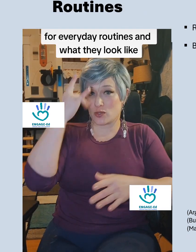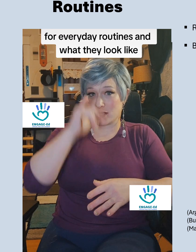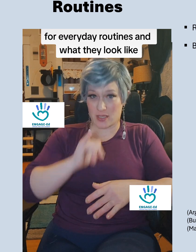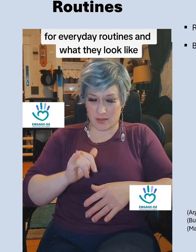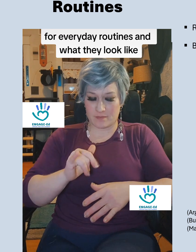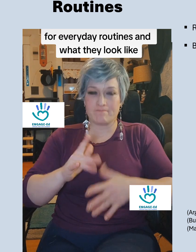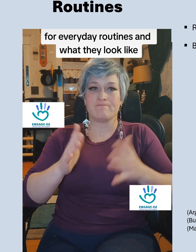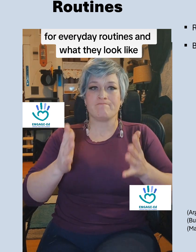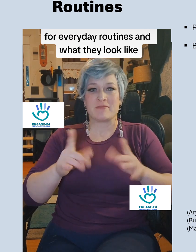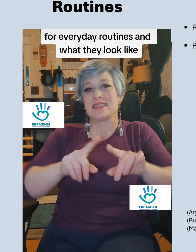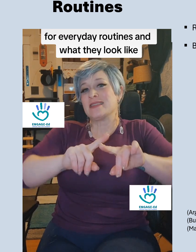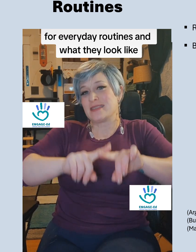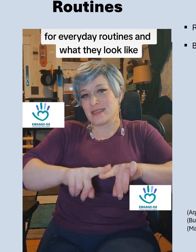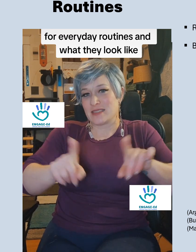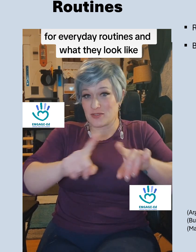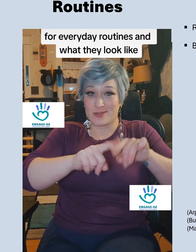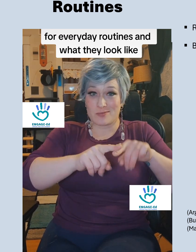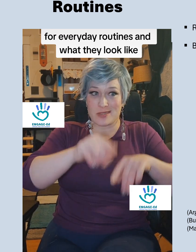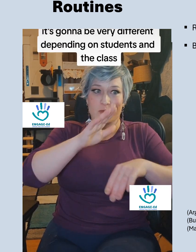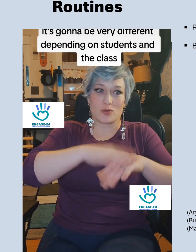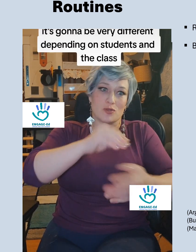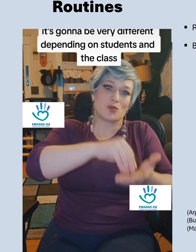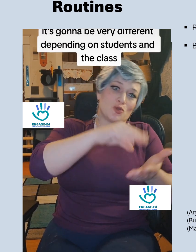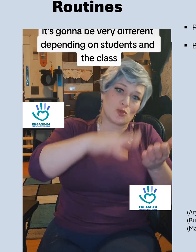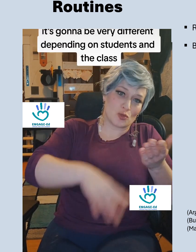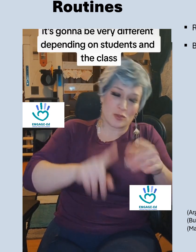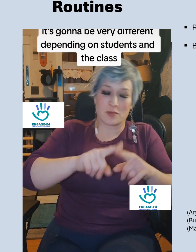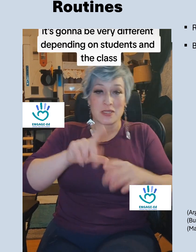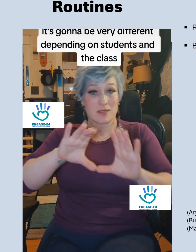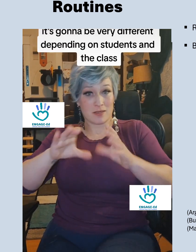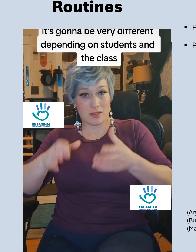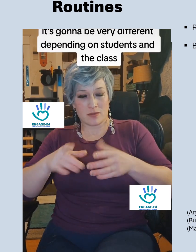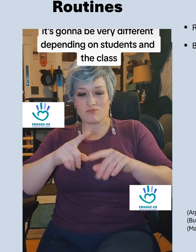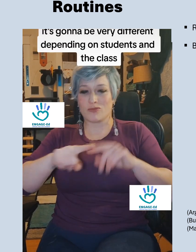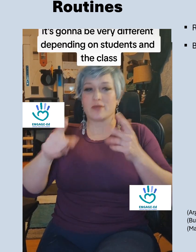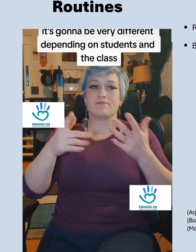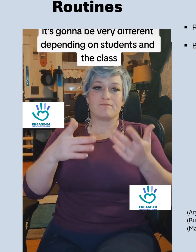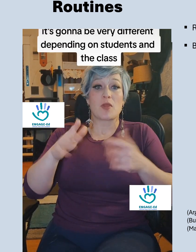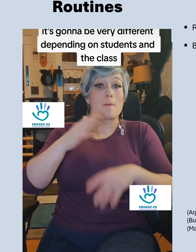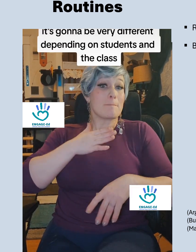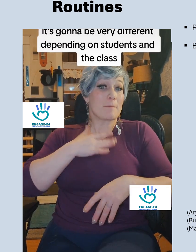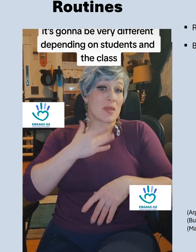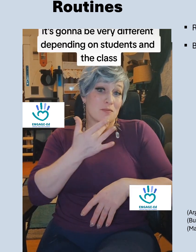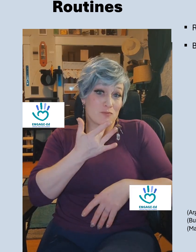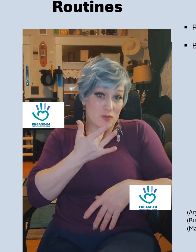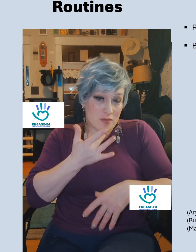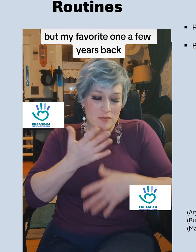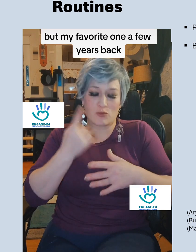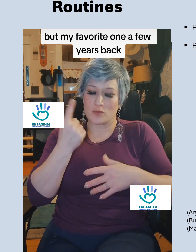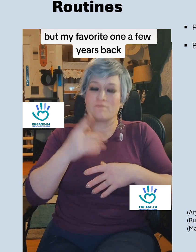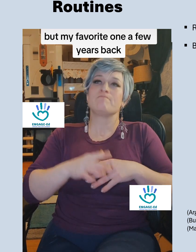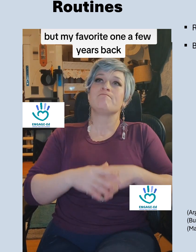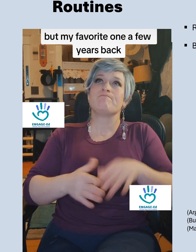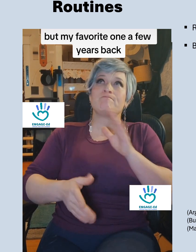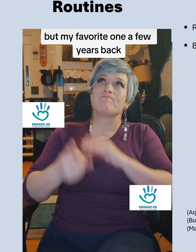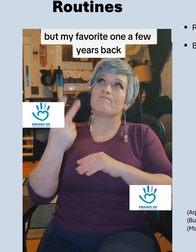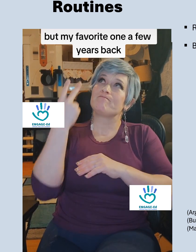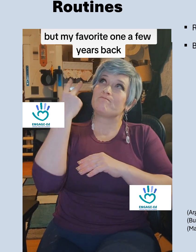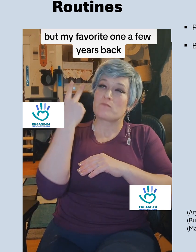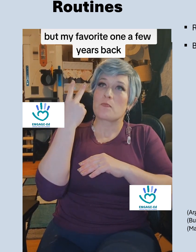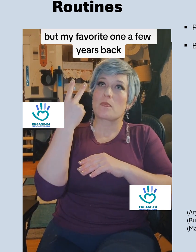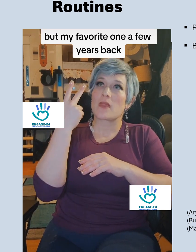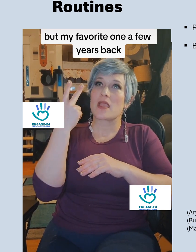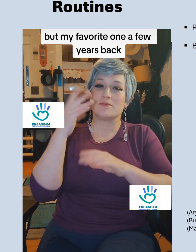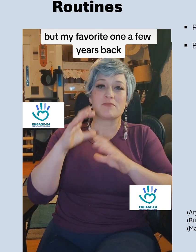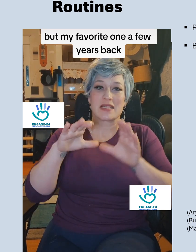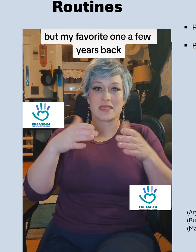For everyday routines and what they look like, it's going to be very different depending on students and the class. But my favorite